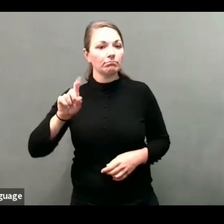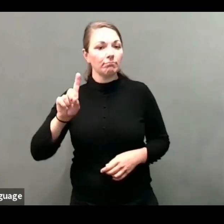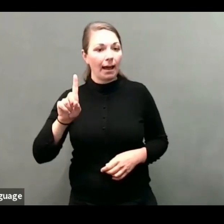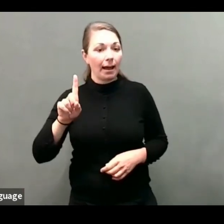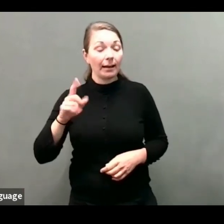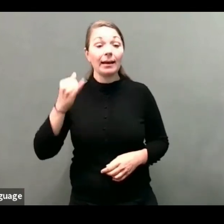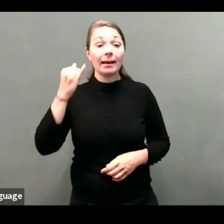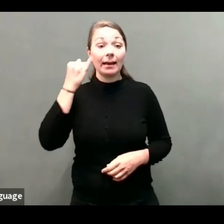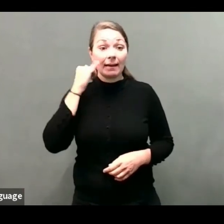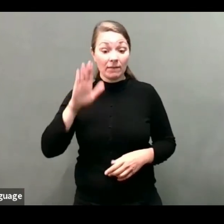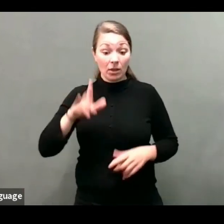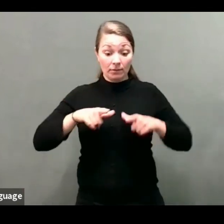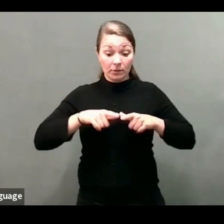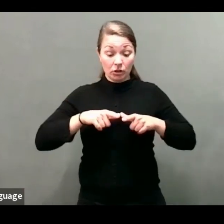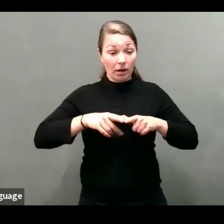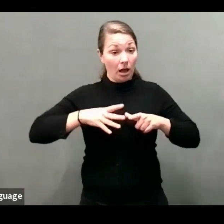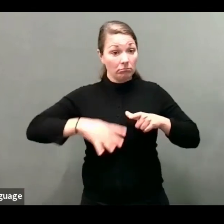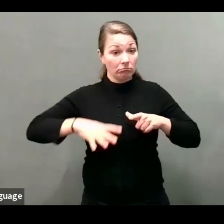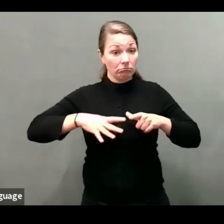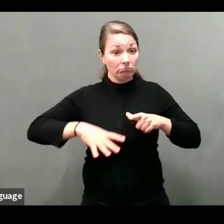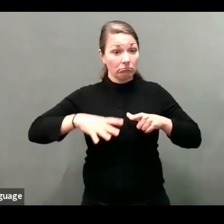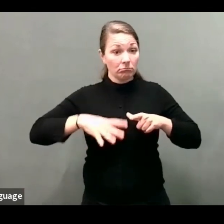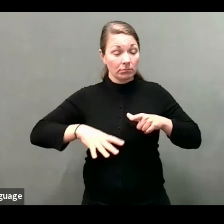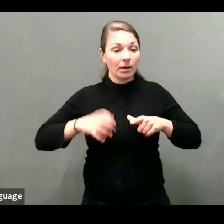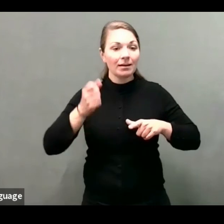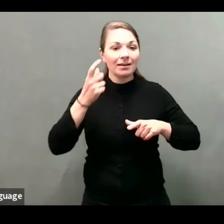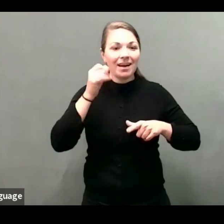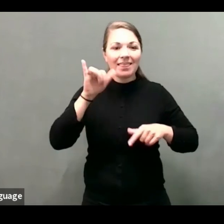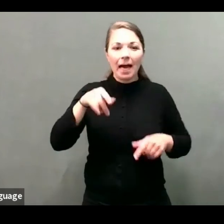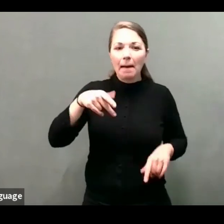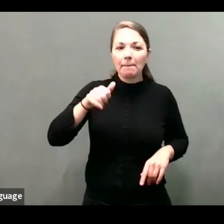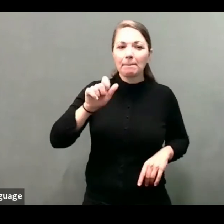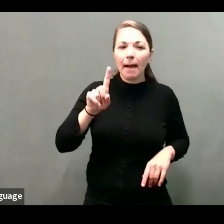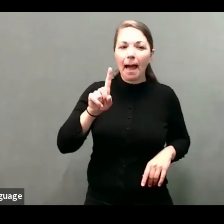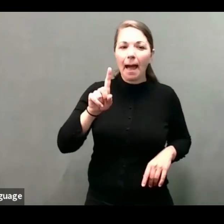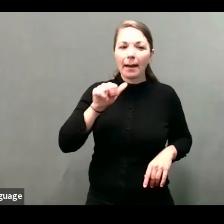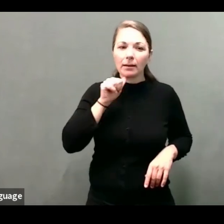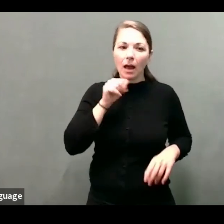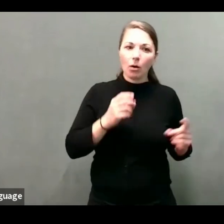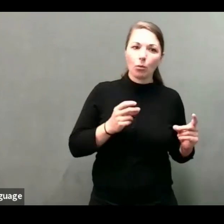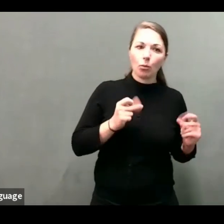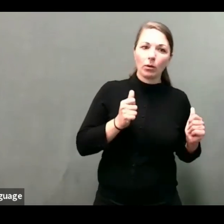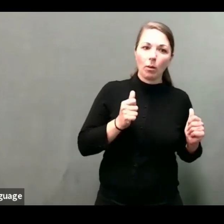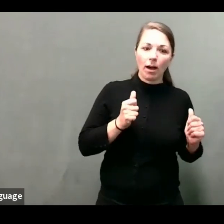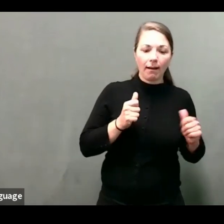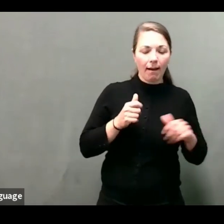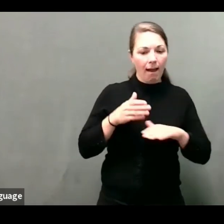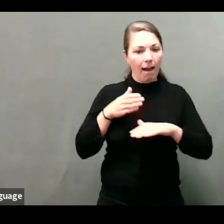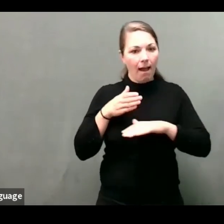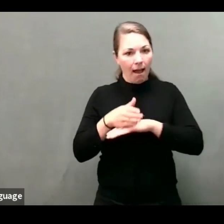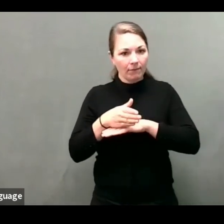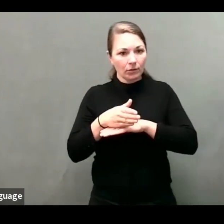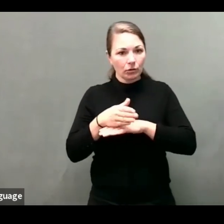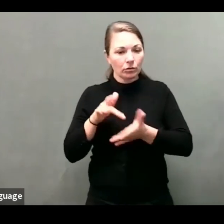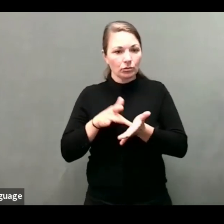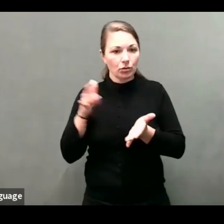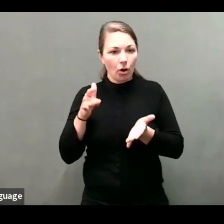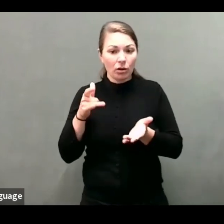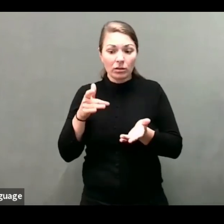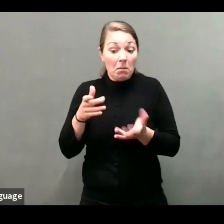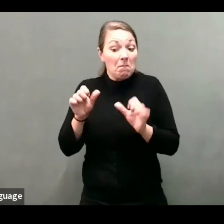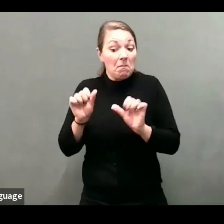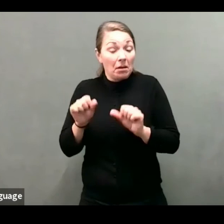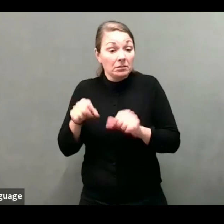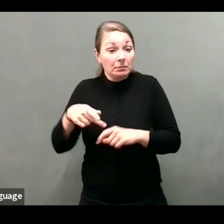is draining through gravity, even though that pad wasn't put on until after the assault, it may actually have evidence from the